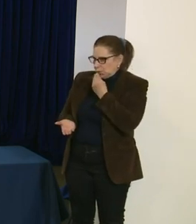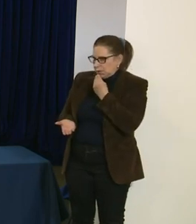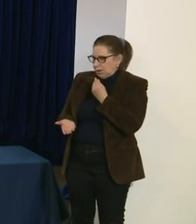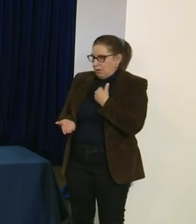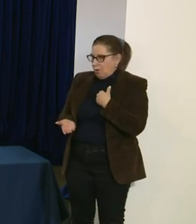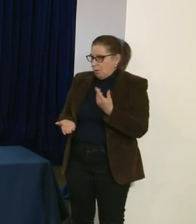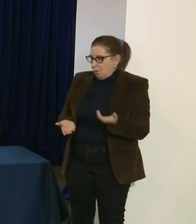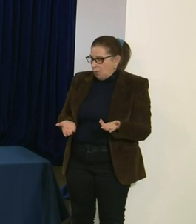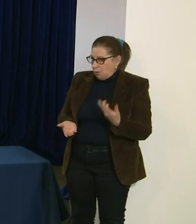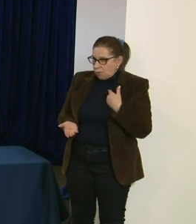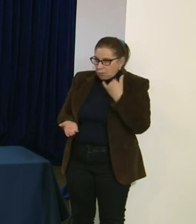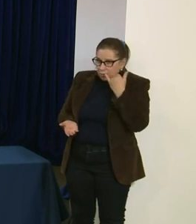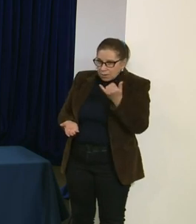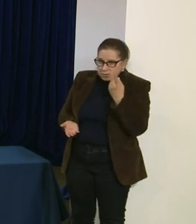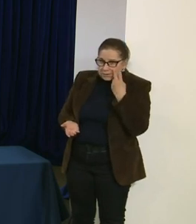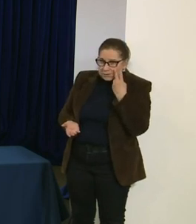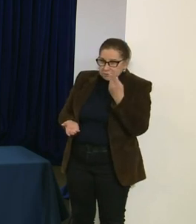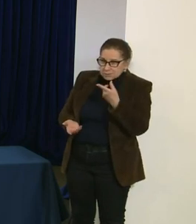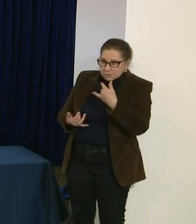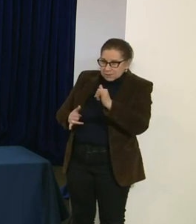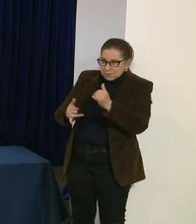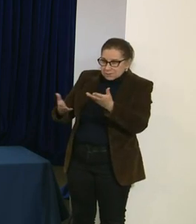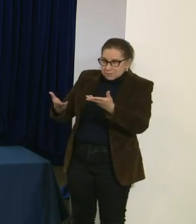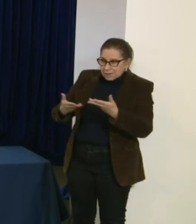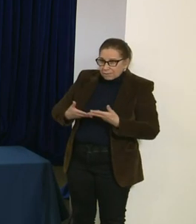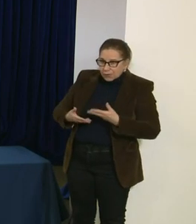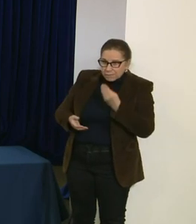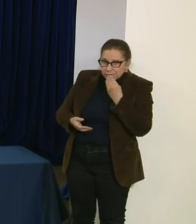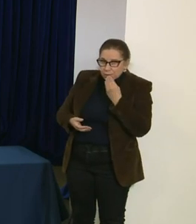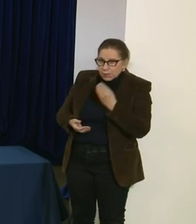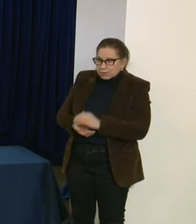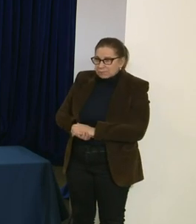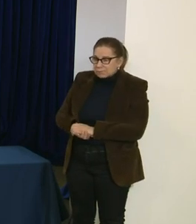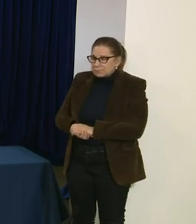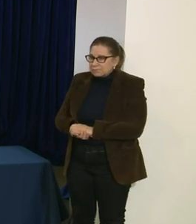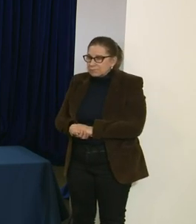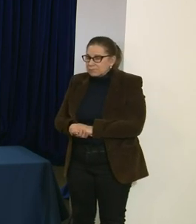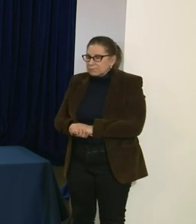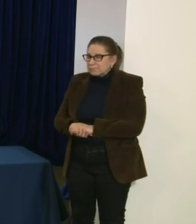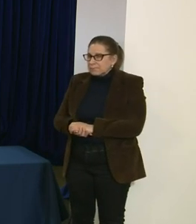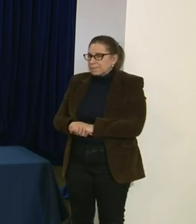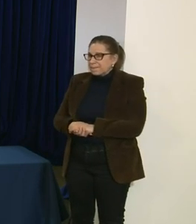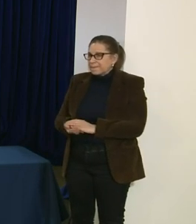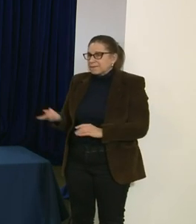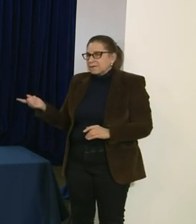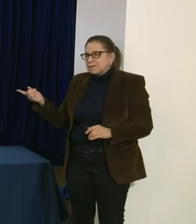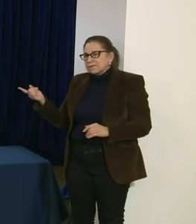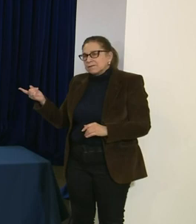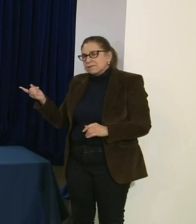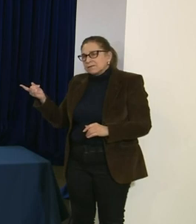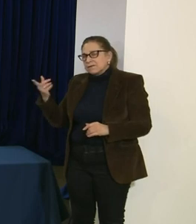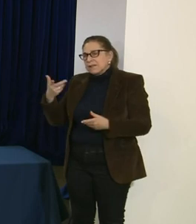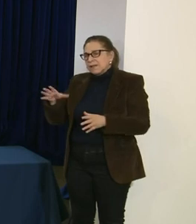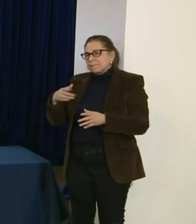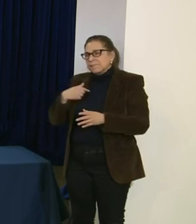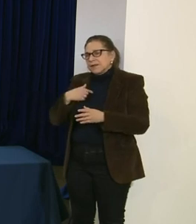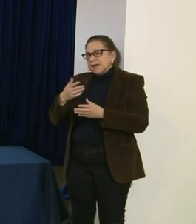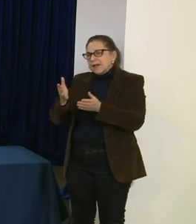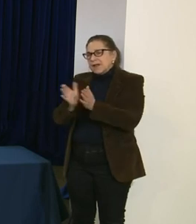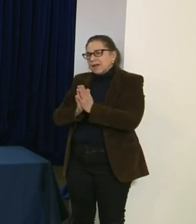if that still will be done. Let me ask Director Newland to jump in.